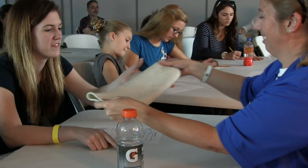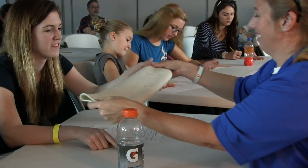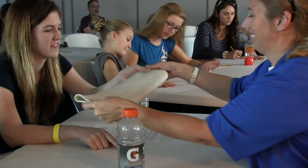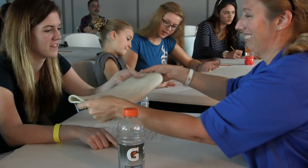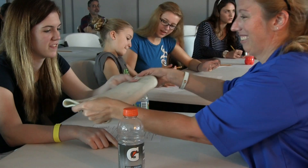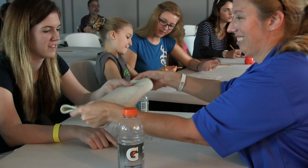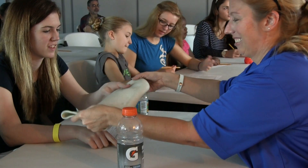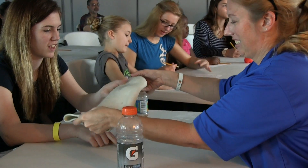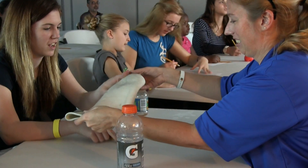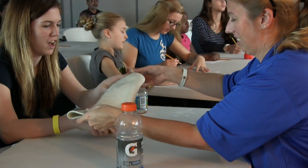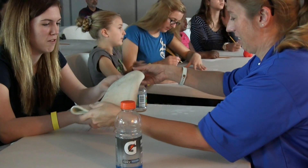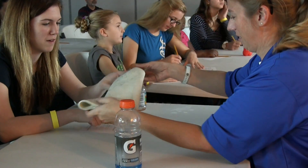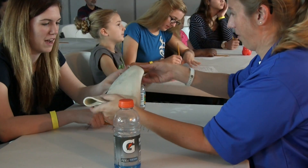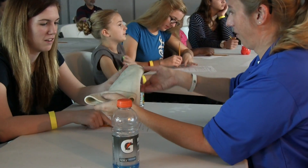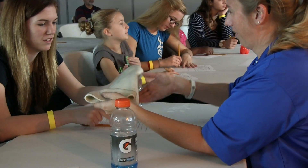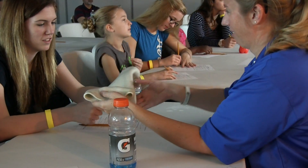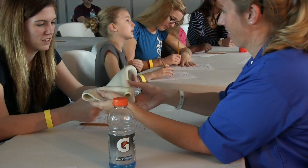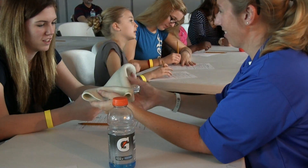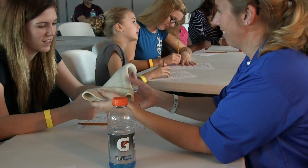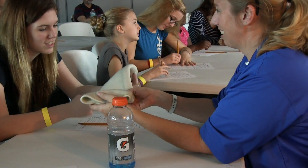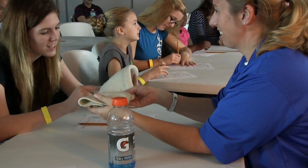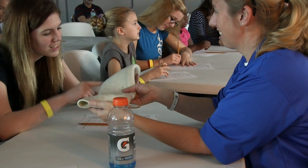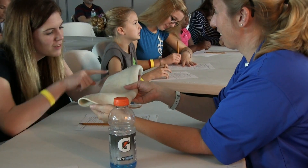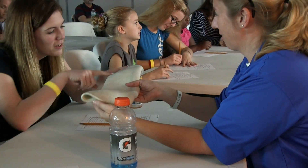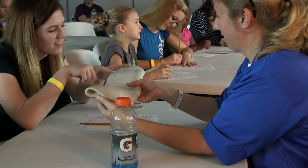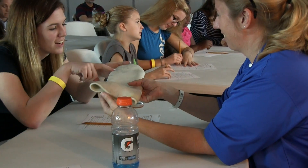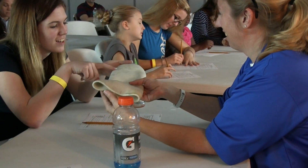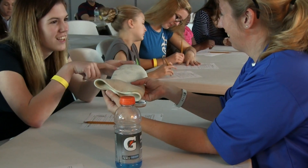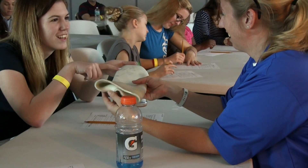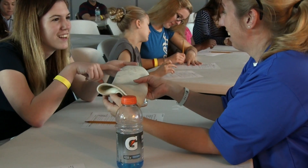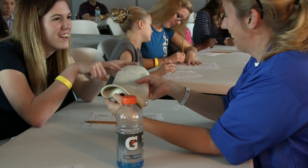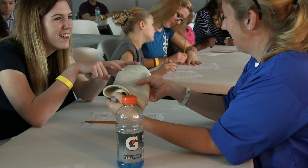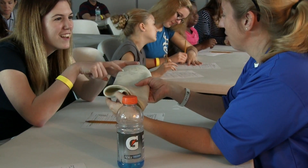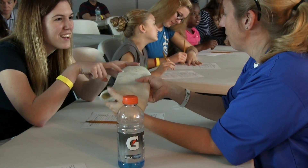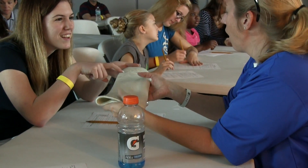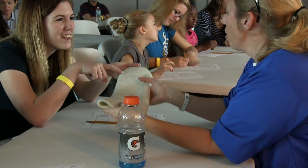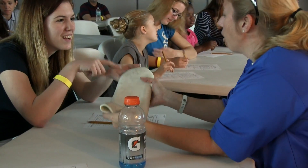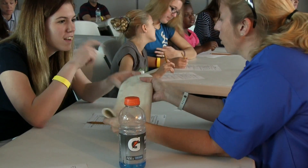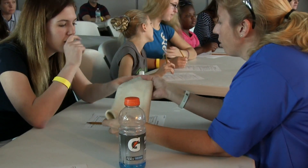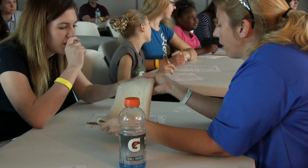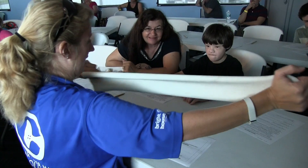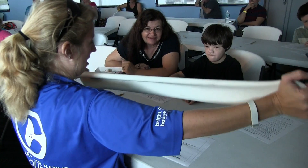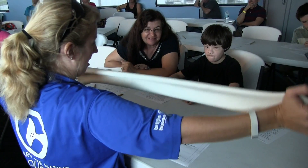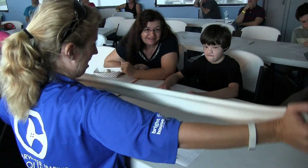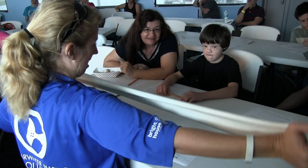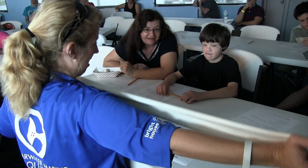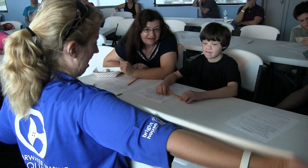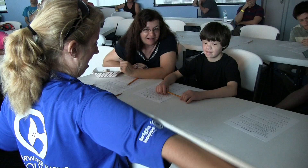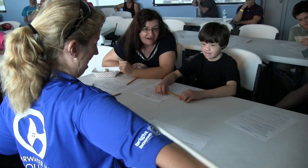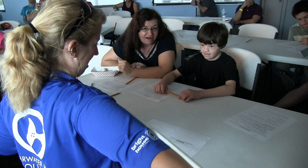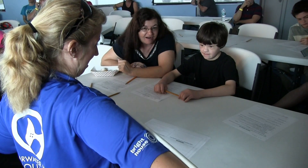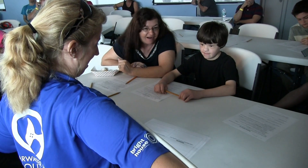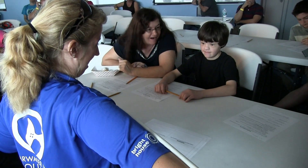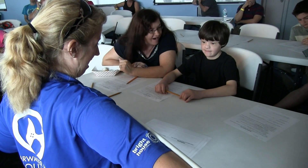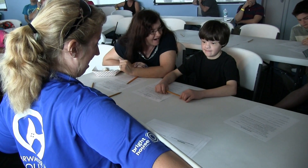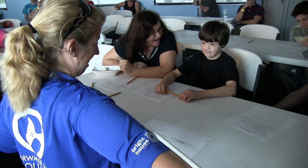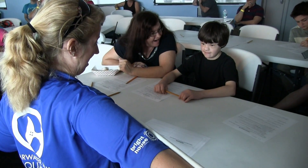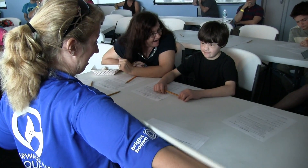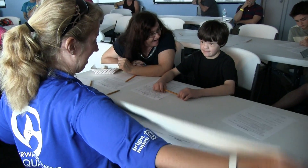I'm going it on Sunday! and actually if you kick this side and I'm going it